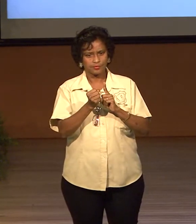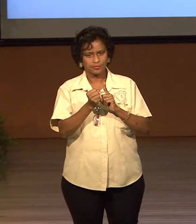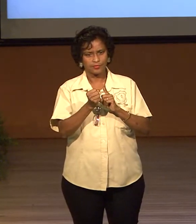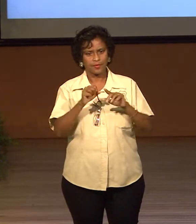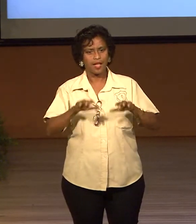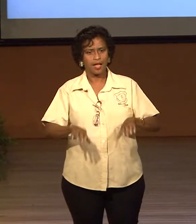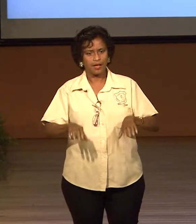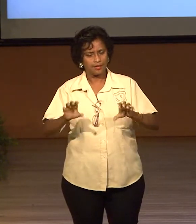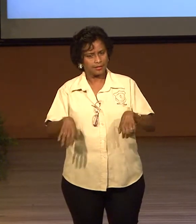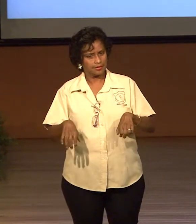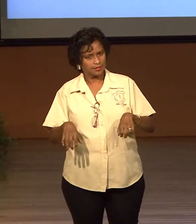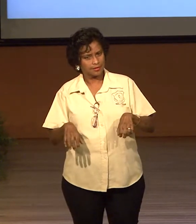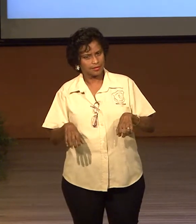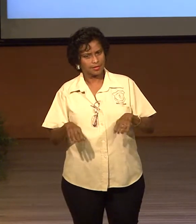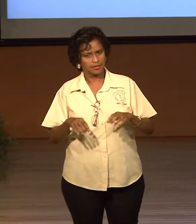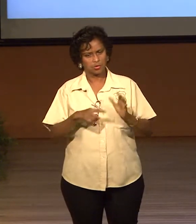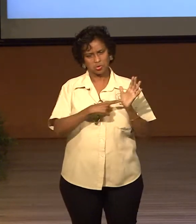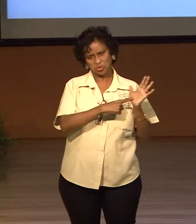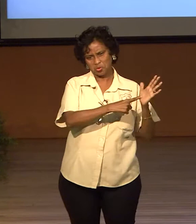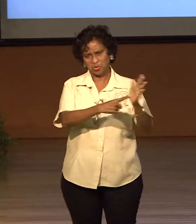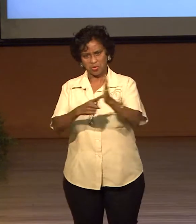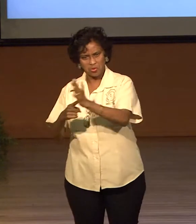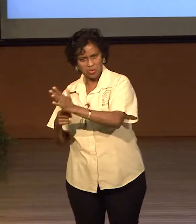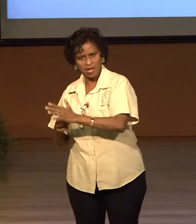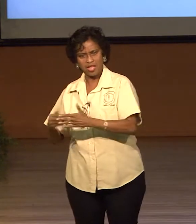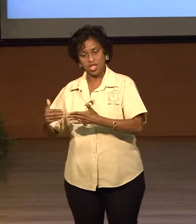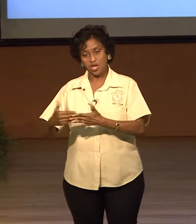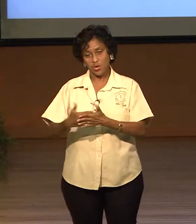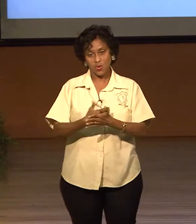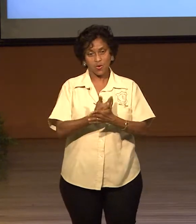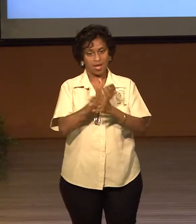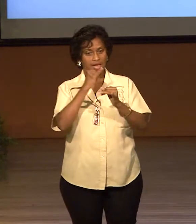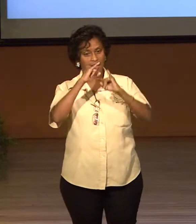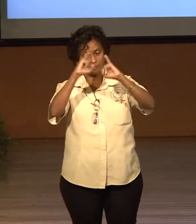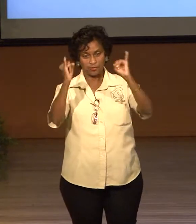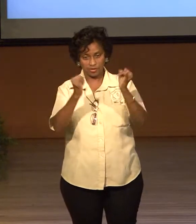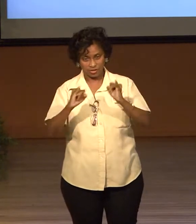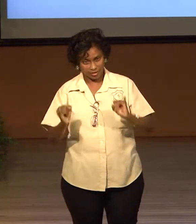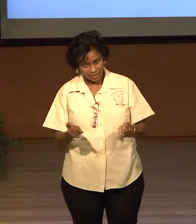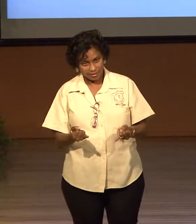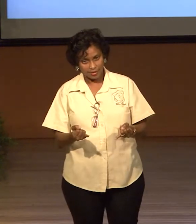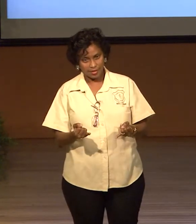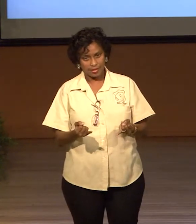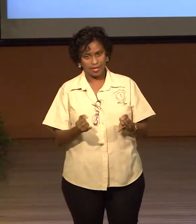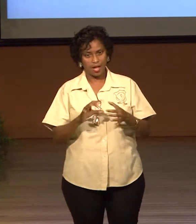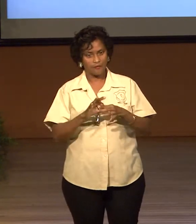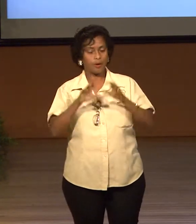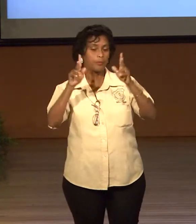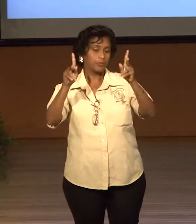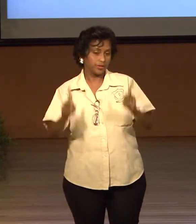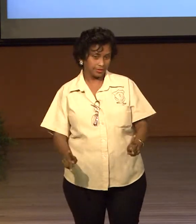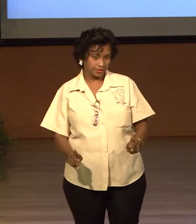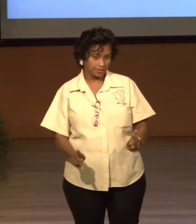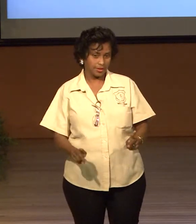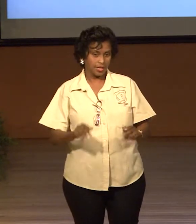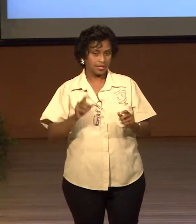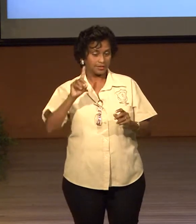rearrange the image and have a new normal as it relates to disability? And the third question is,